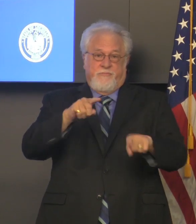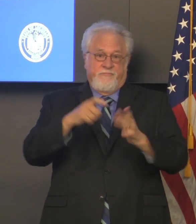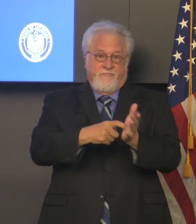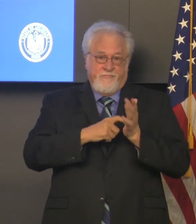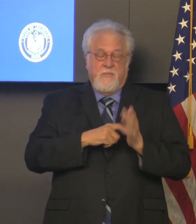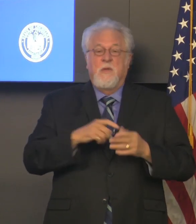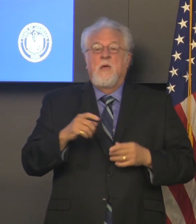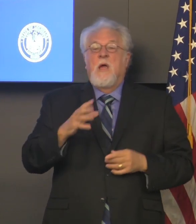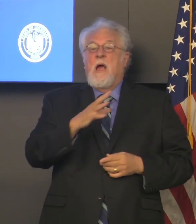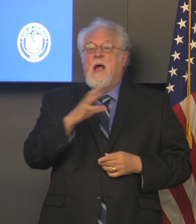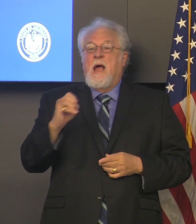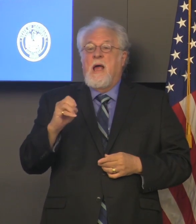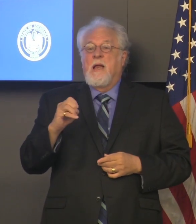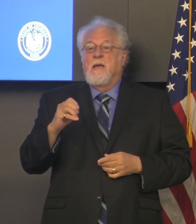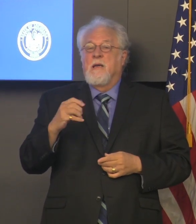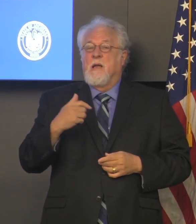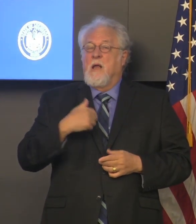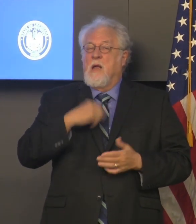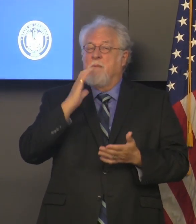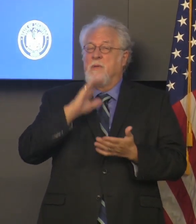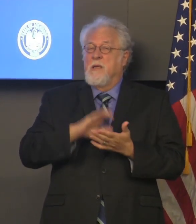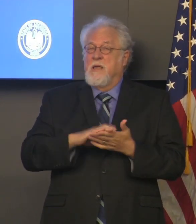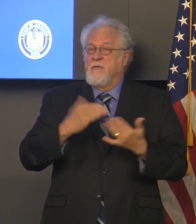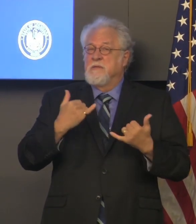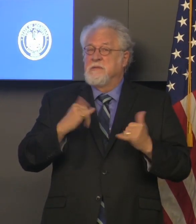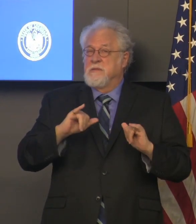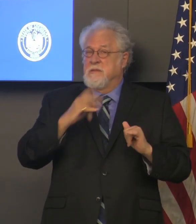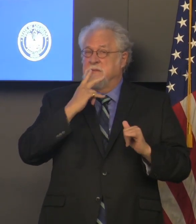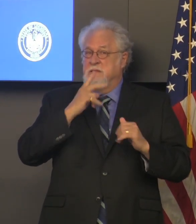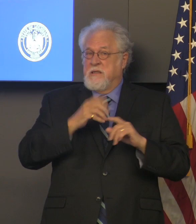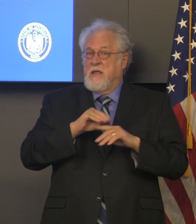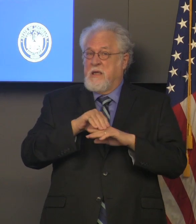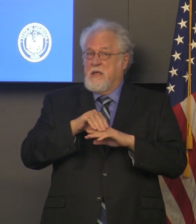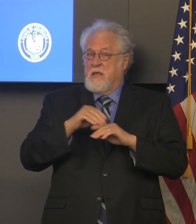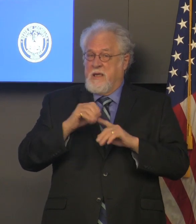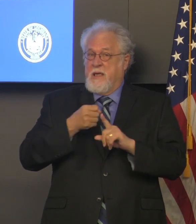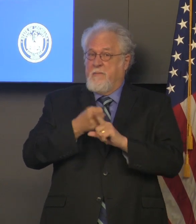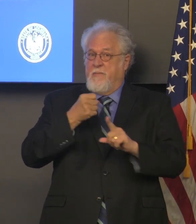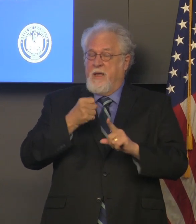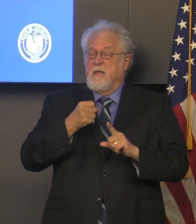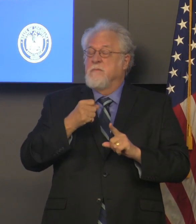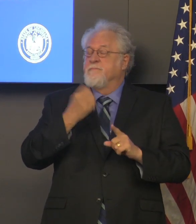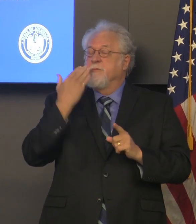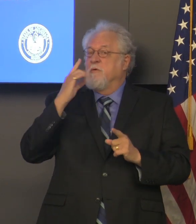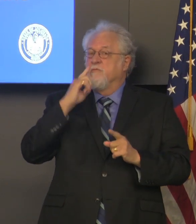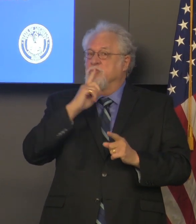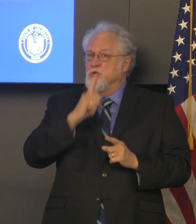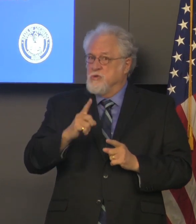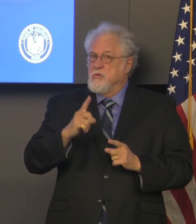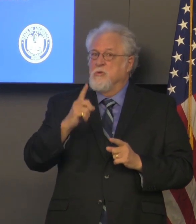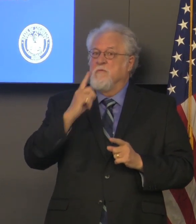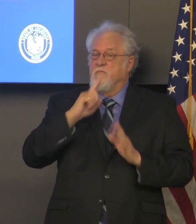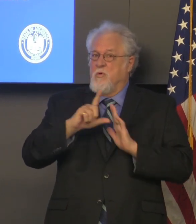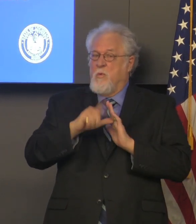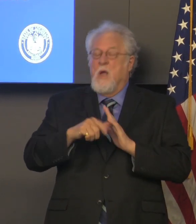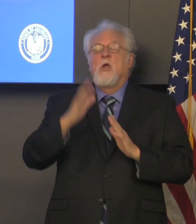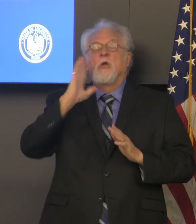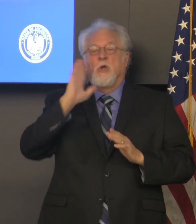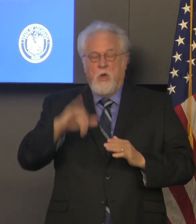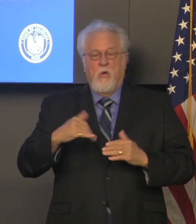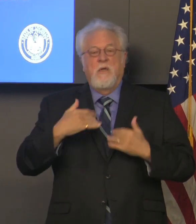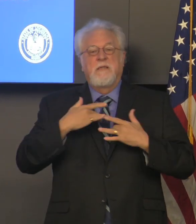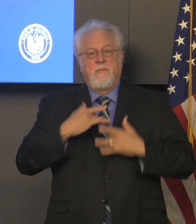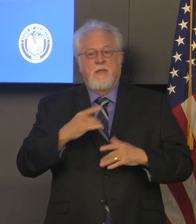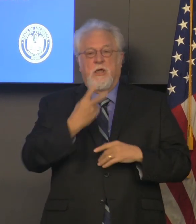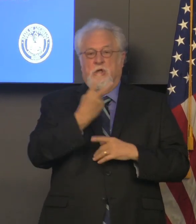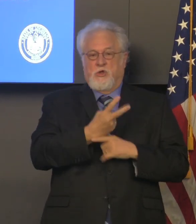imposed, and I believe that we're starting. Won't know that for sure for a while. We do know there's typically